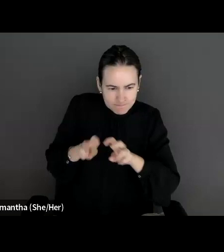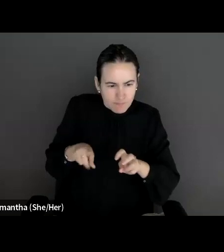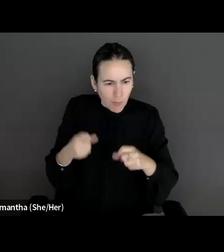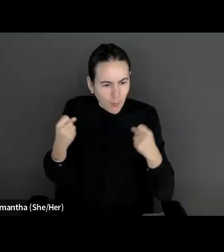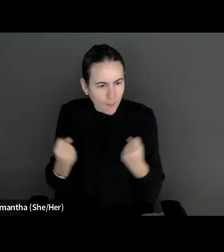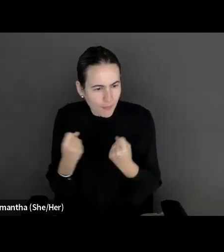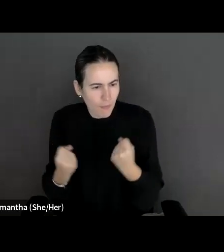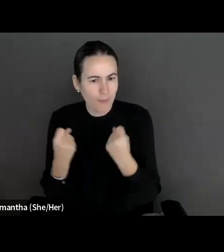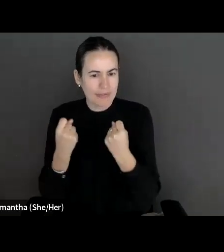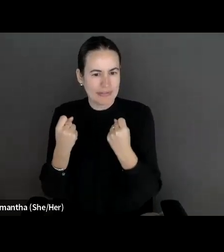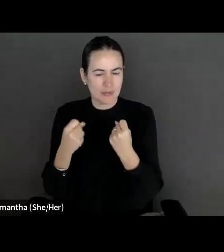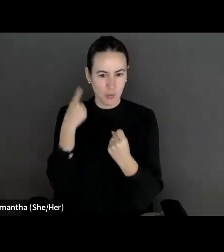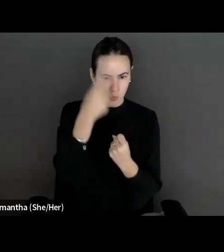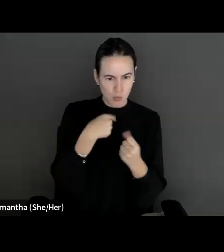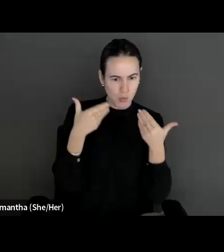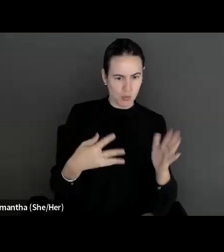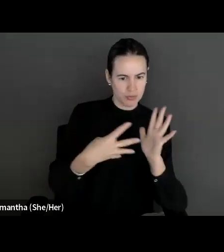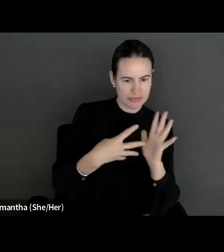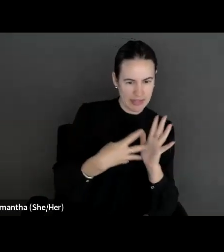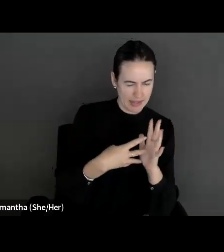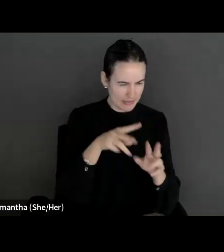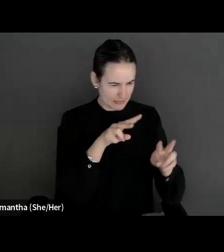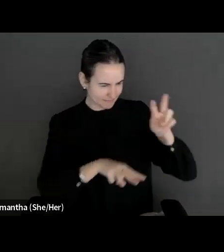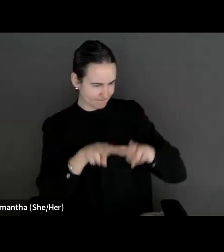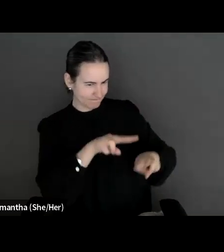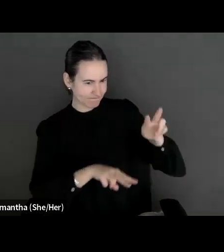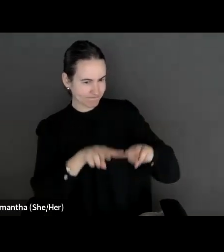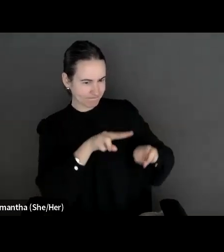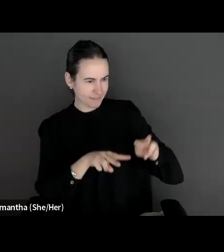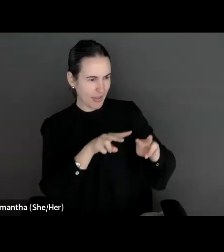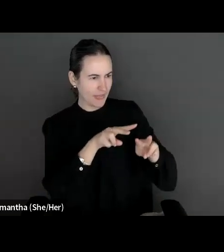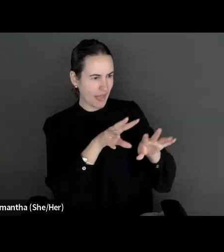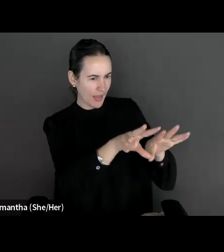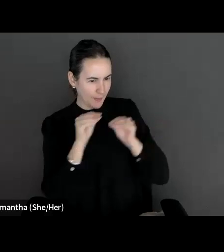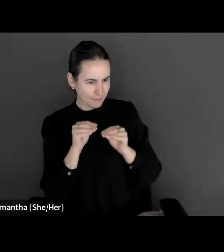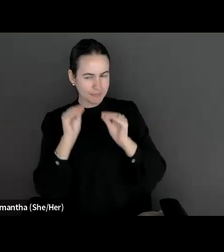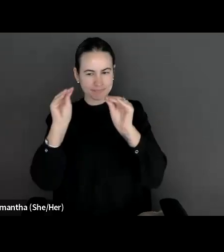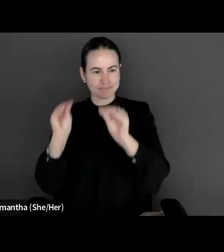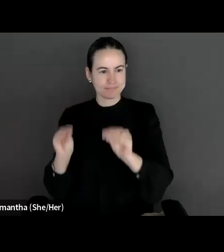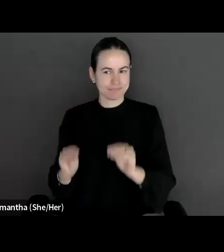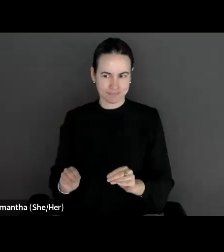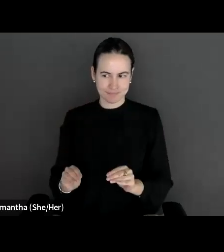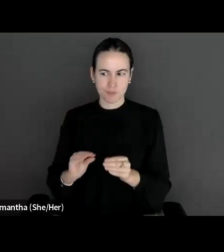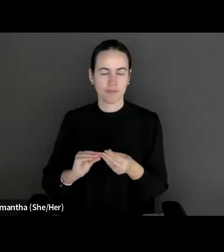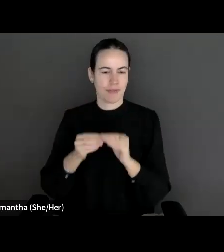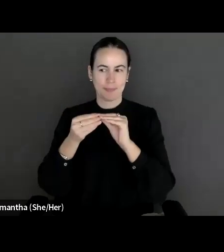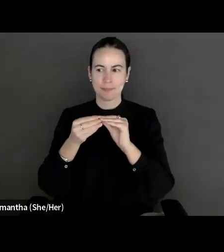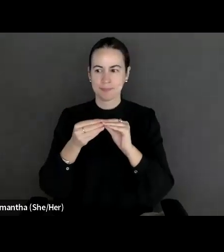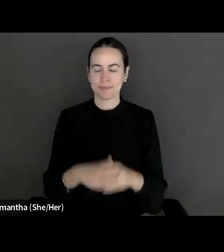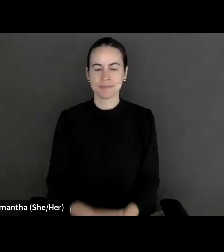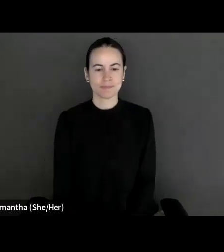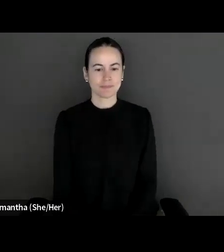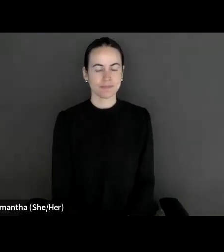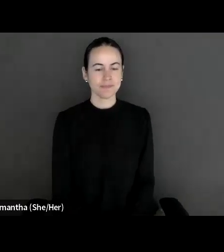from test takers to develop the rating scale descriptors. This dichotomous description of scale design